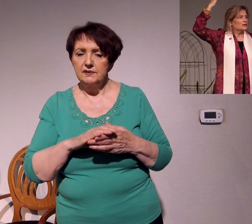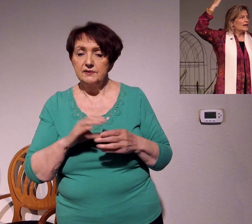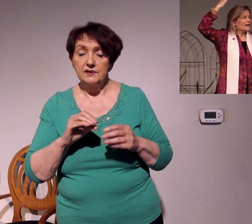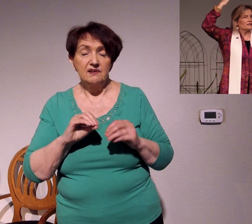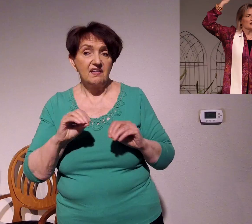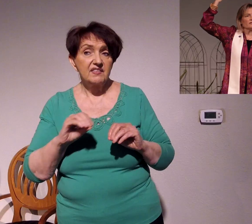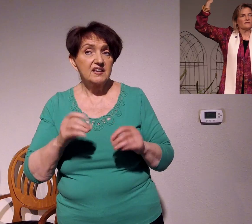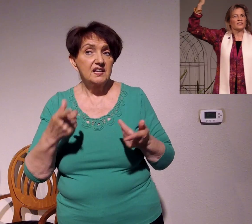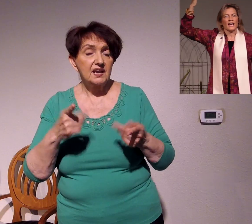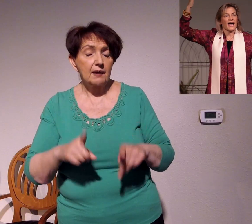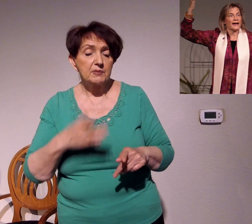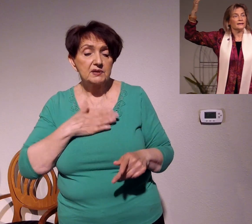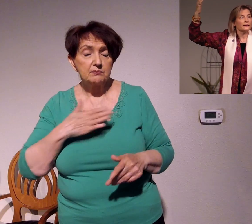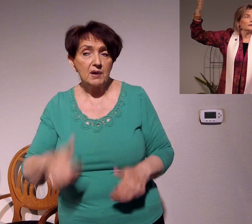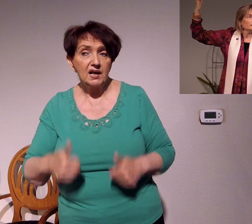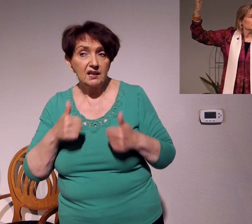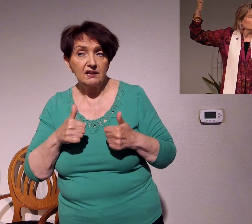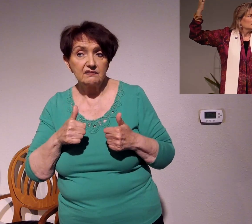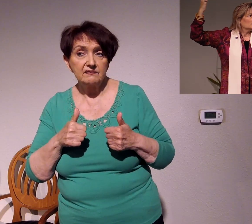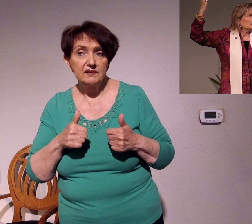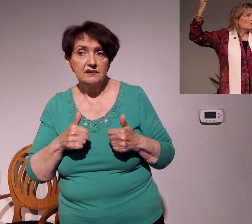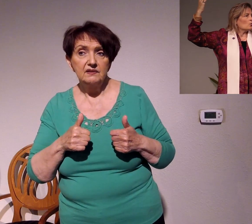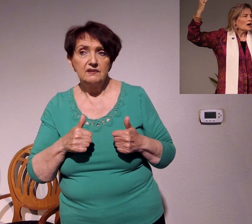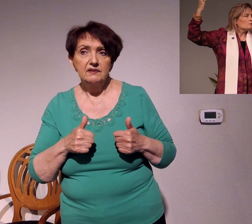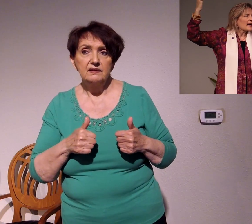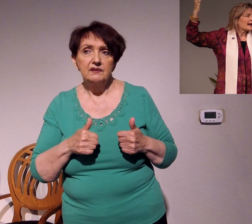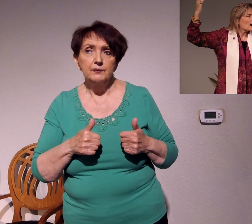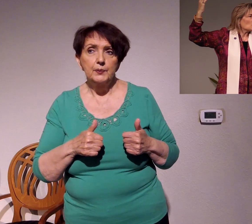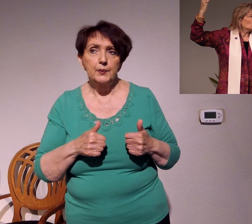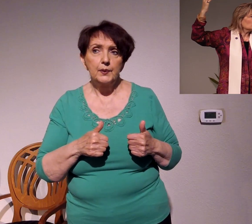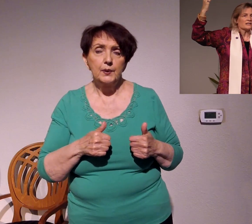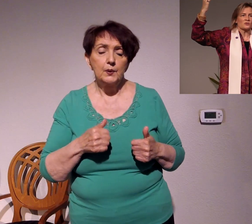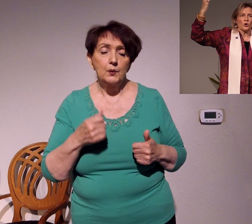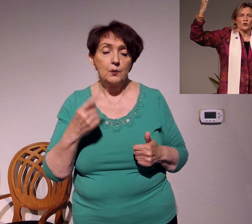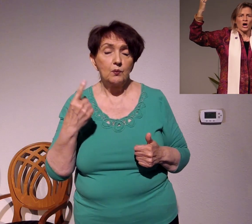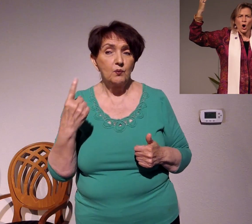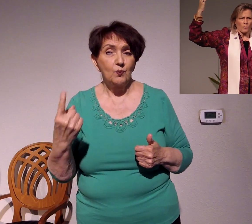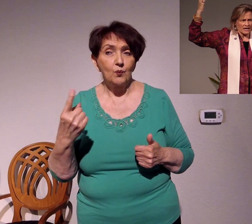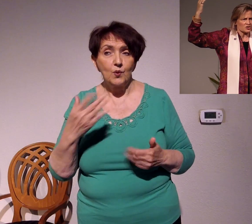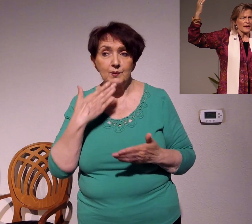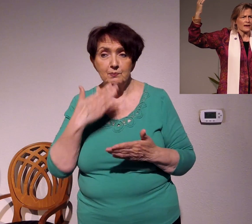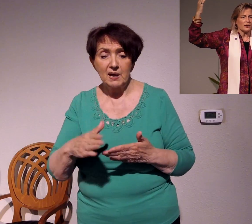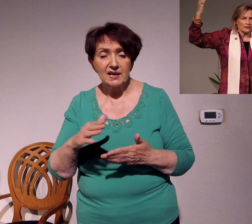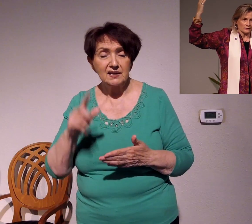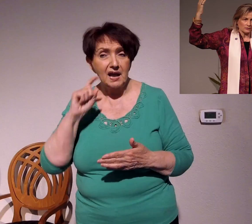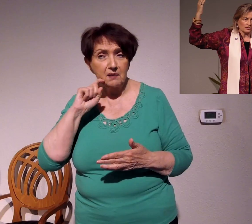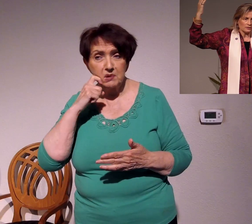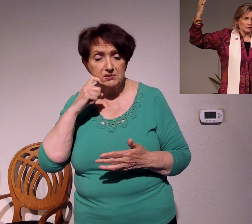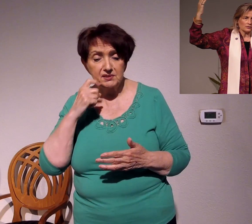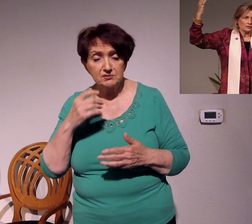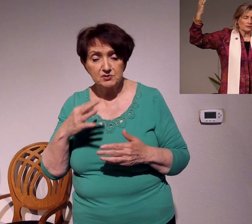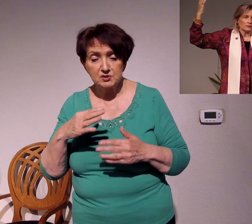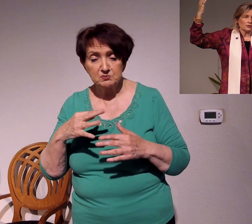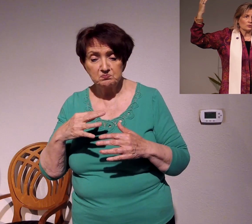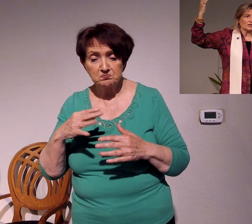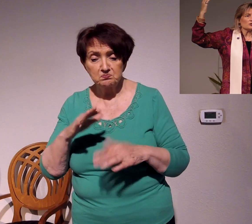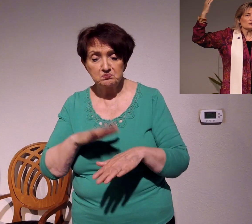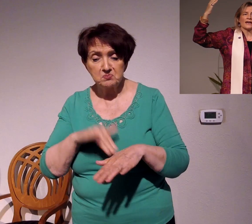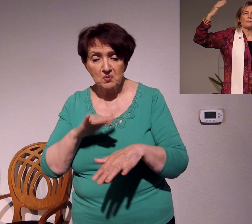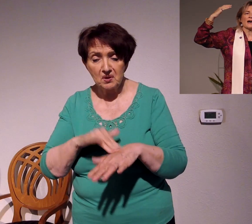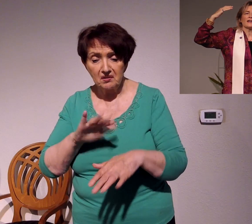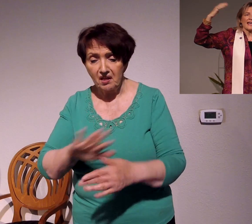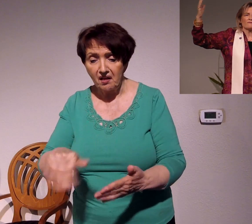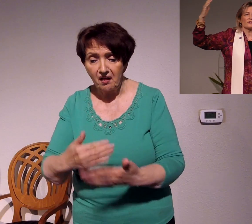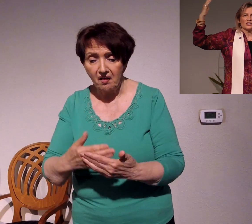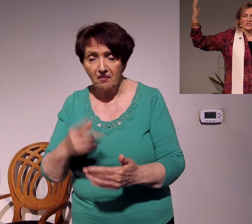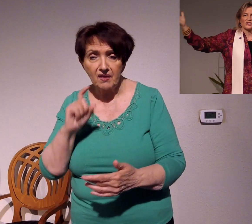life, and even if it had, one bad apple doesn't spoil the whole bunch, babe. We could do